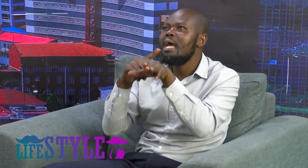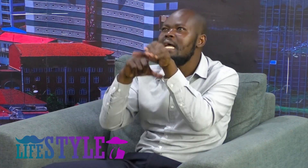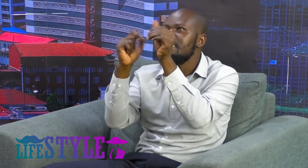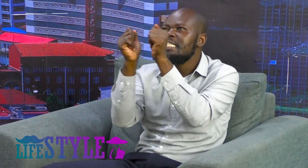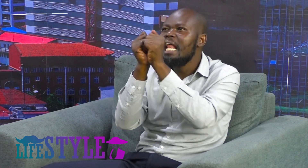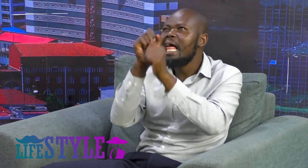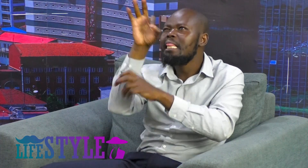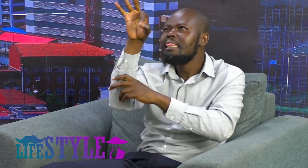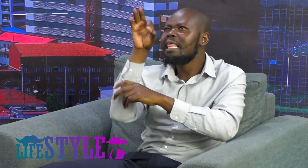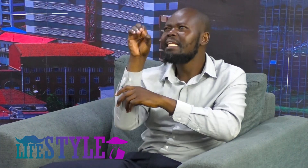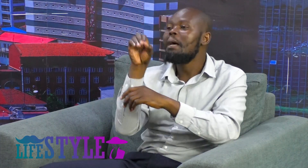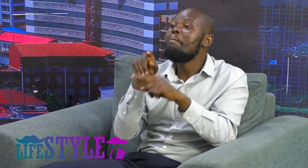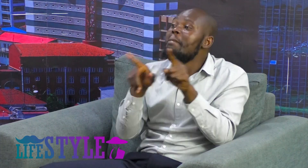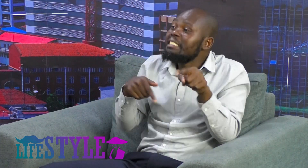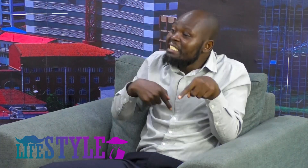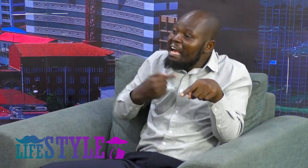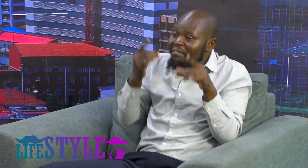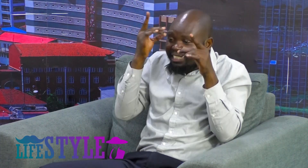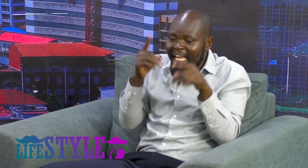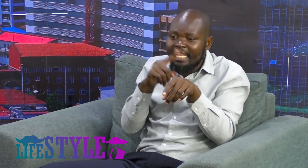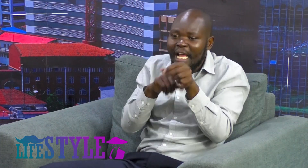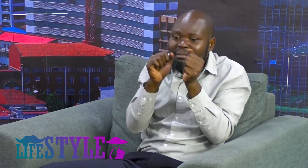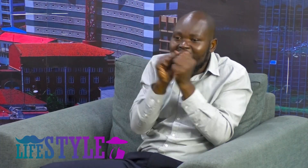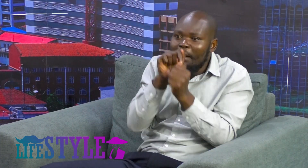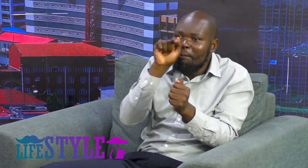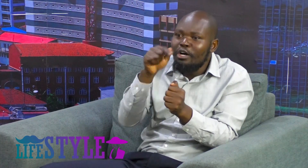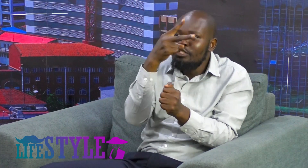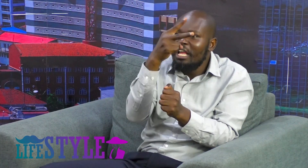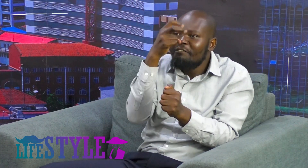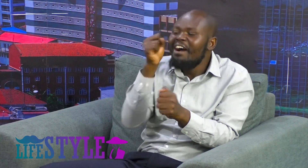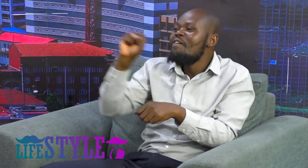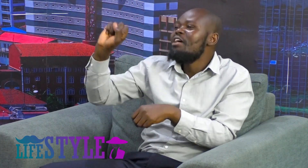class. Maybe, for example, I think 10:30.